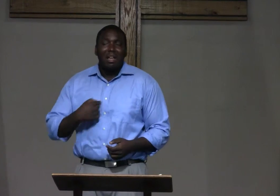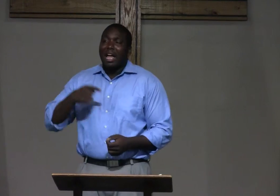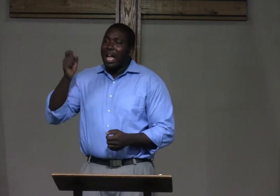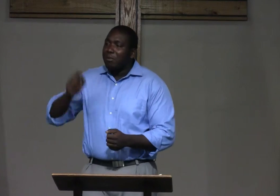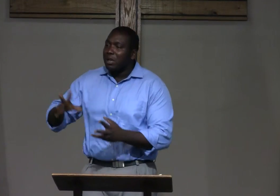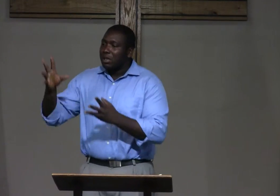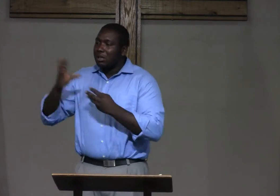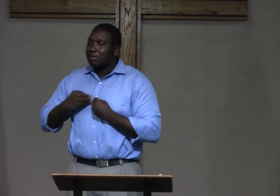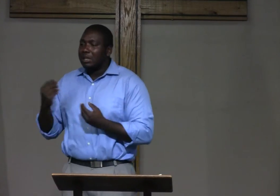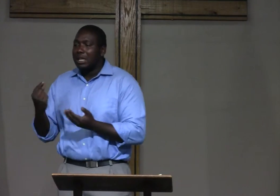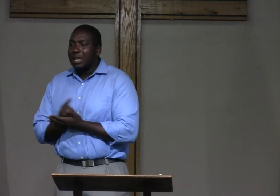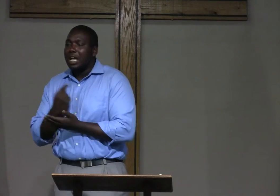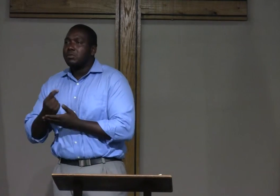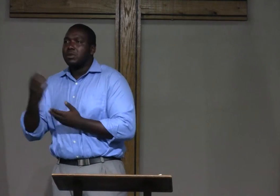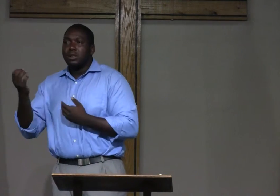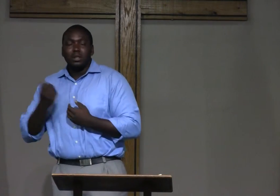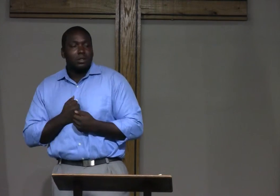a terrible testimony.